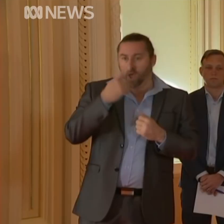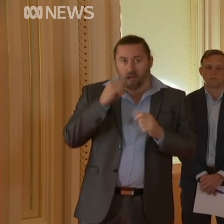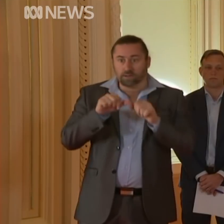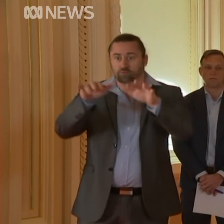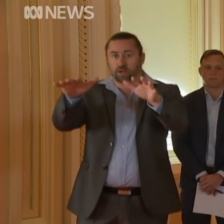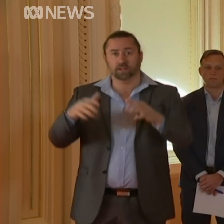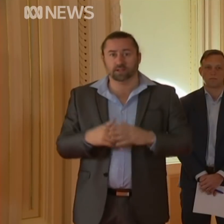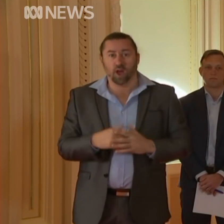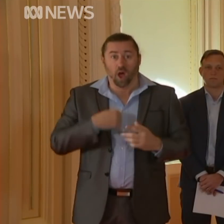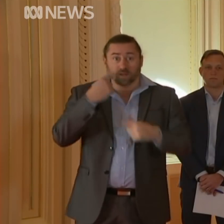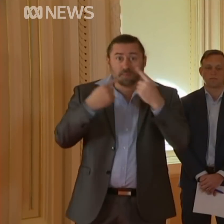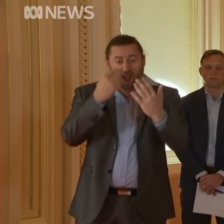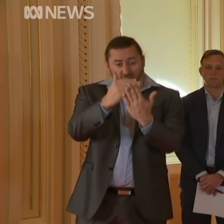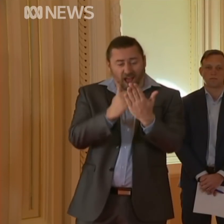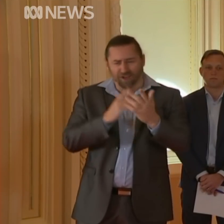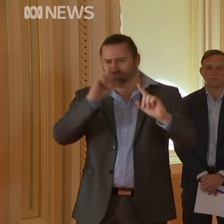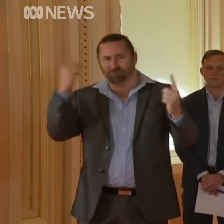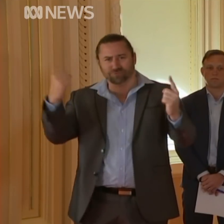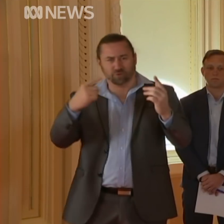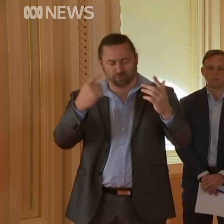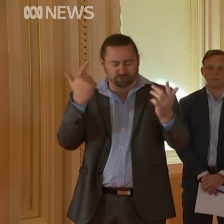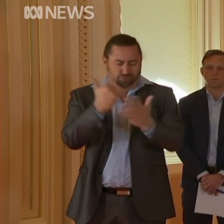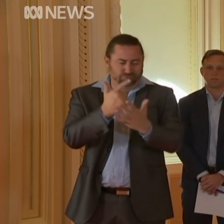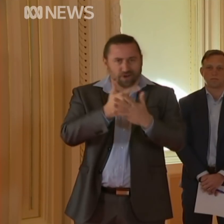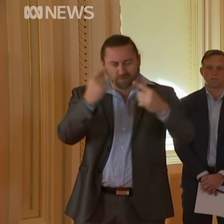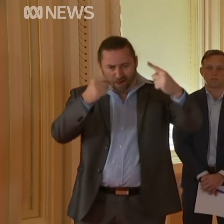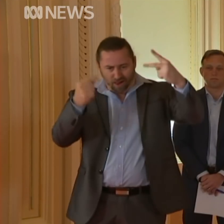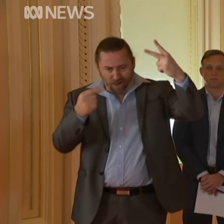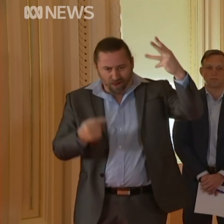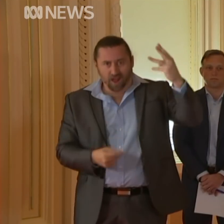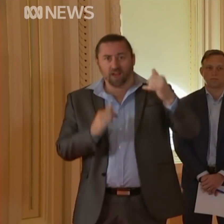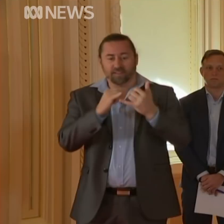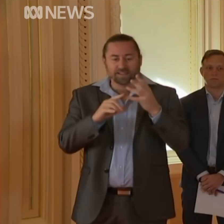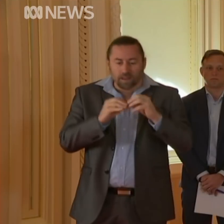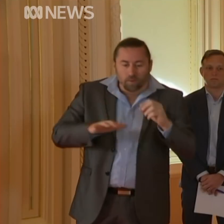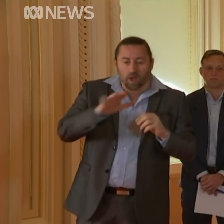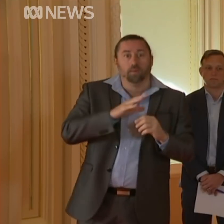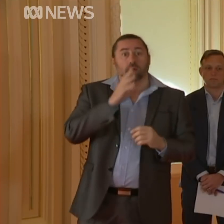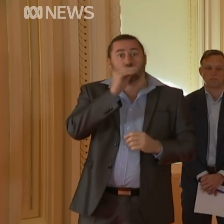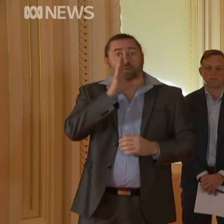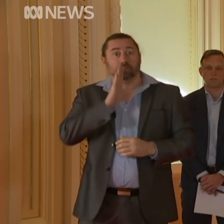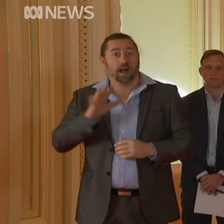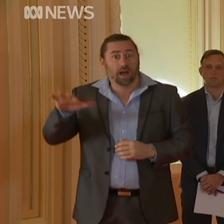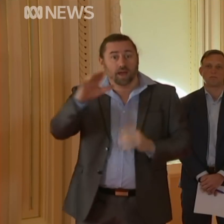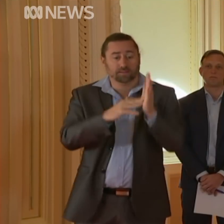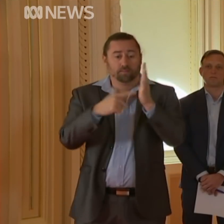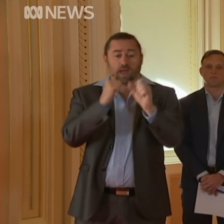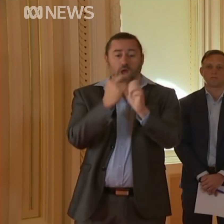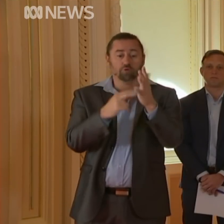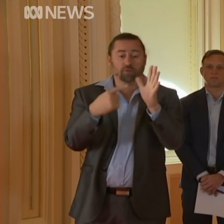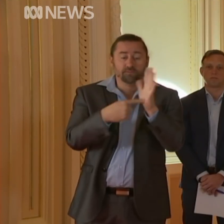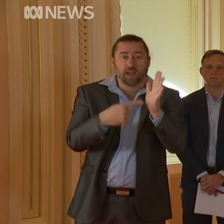it's too comprehensive, but it does involve a whole range of suburbs, including Browns Plains, Mount Gravatt, Forest